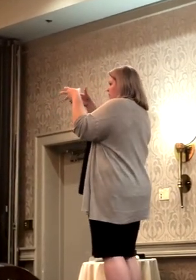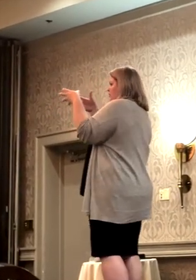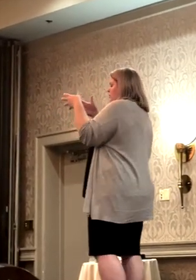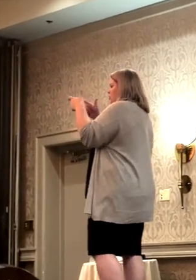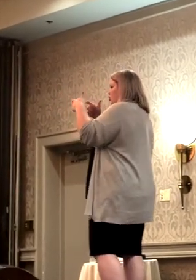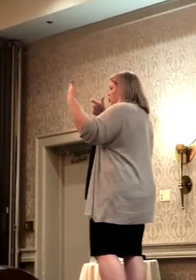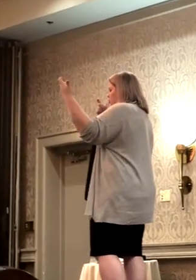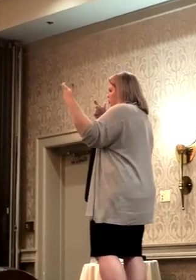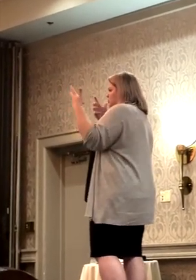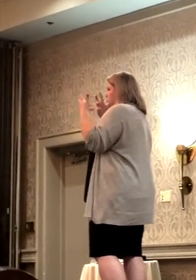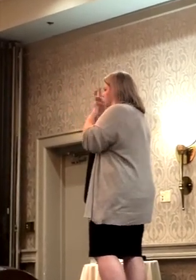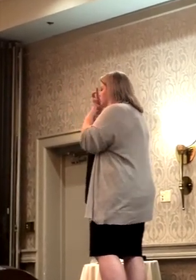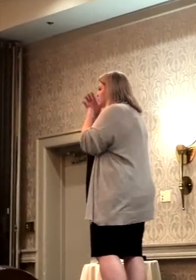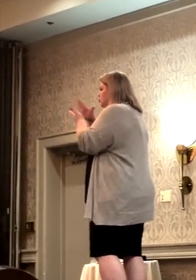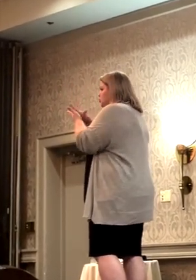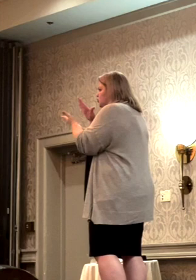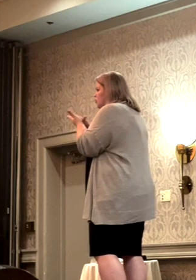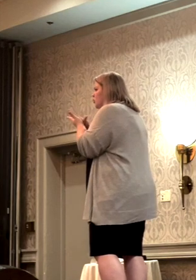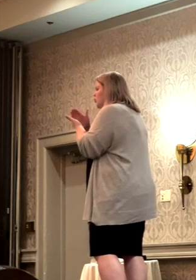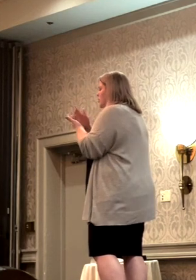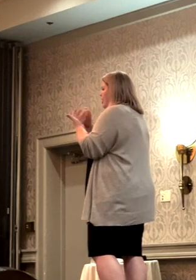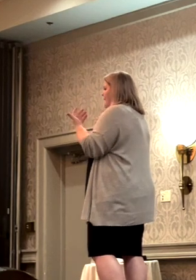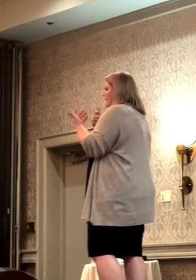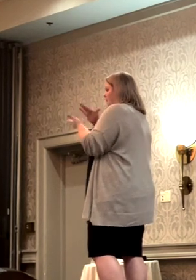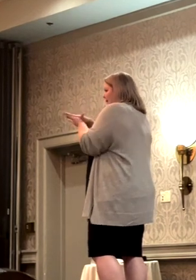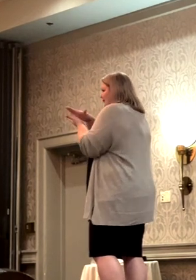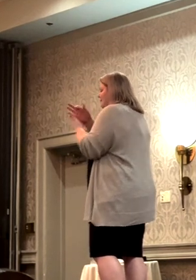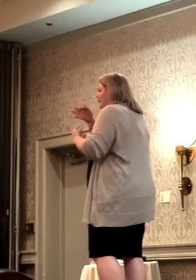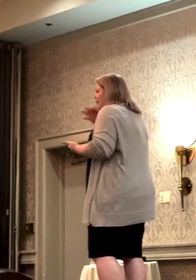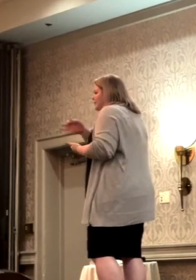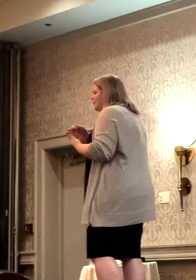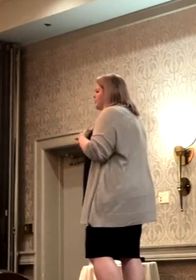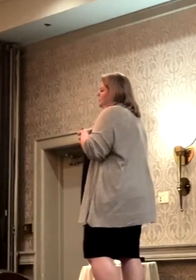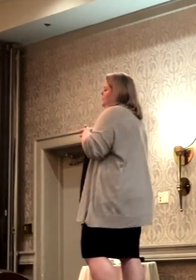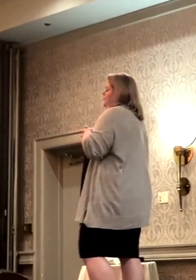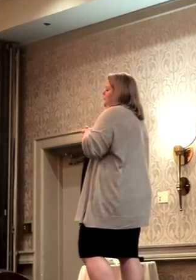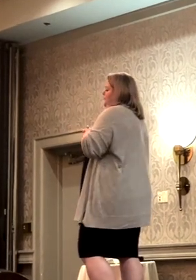school with academic excellence,